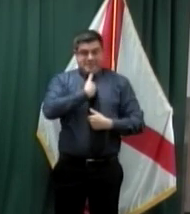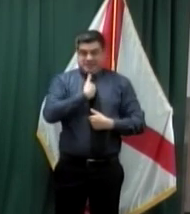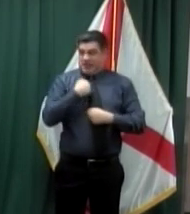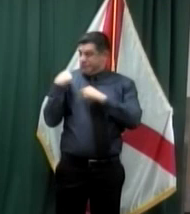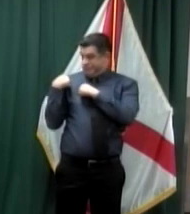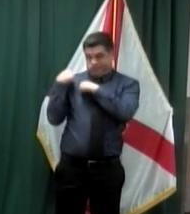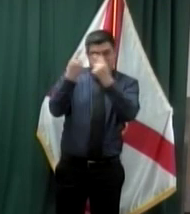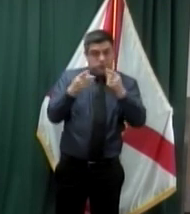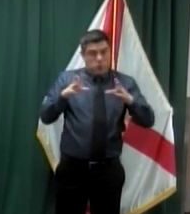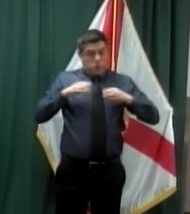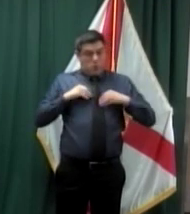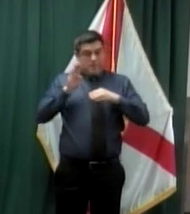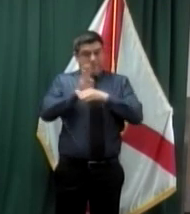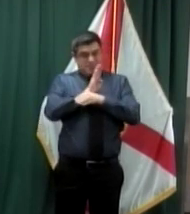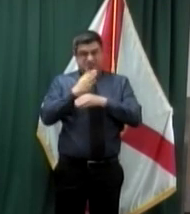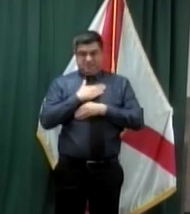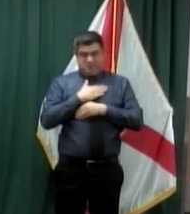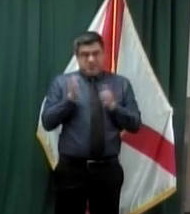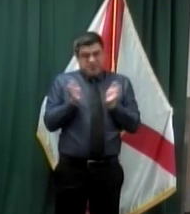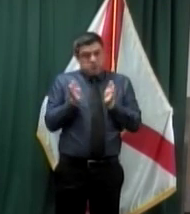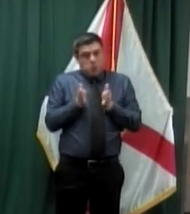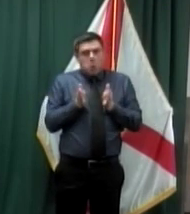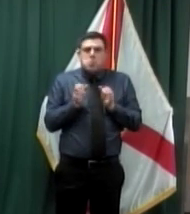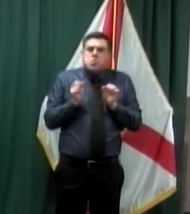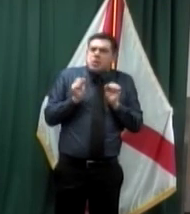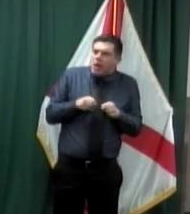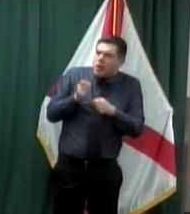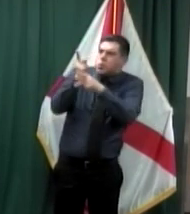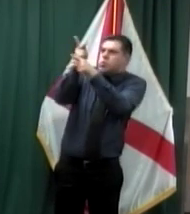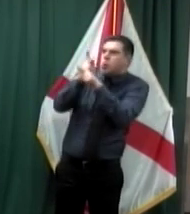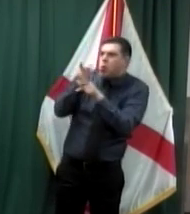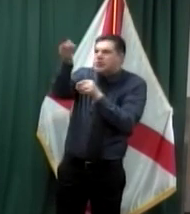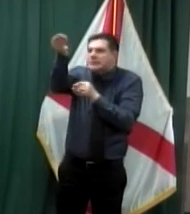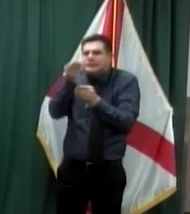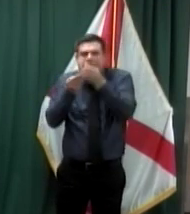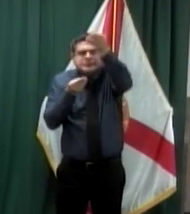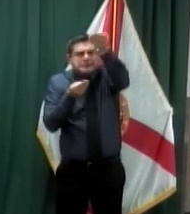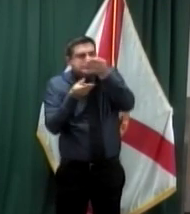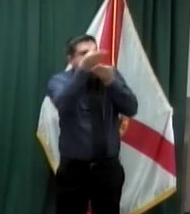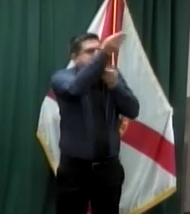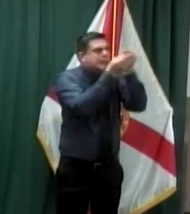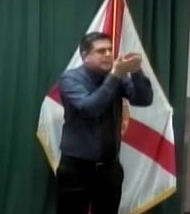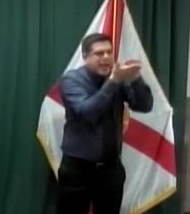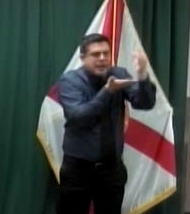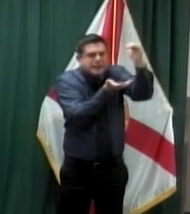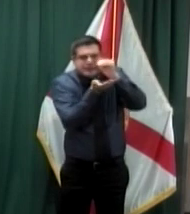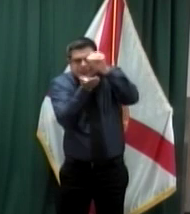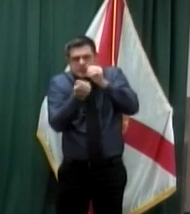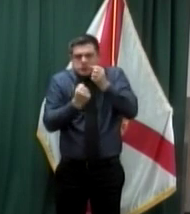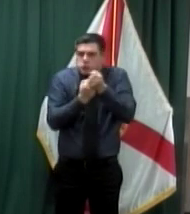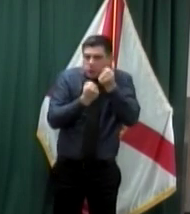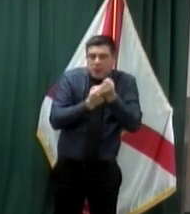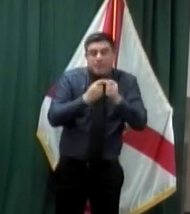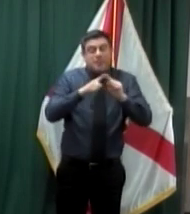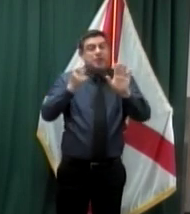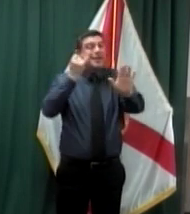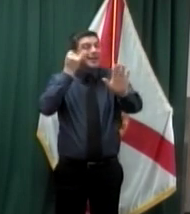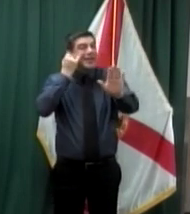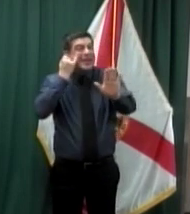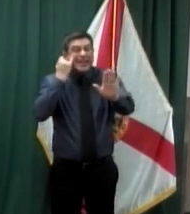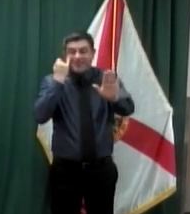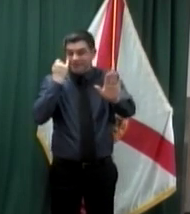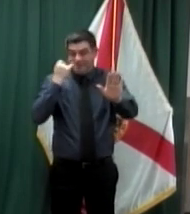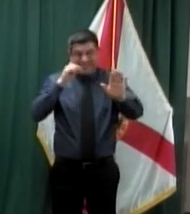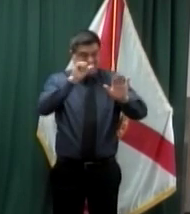good, they can help, but they're not long term. The longer this lingers and the less we're able to get the people back to work,